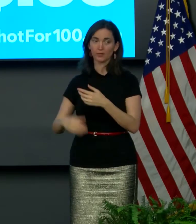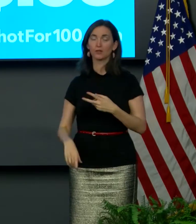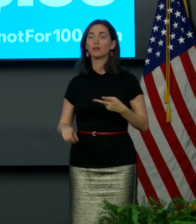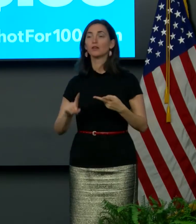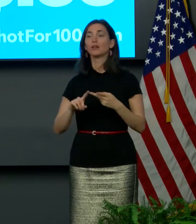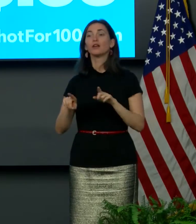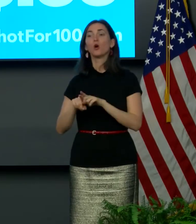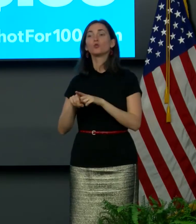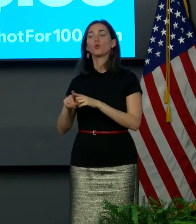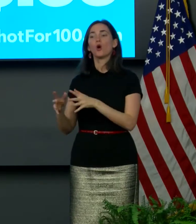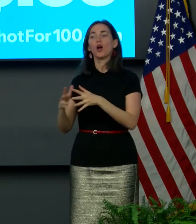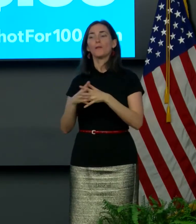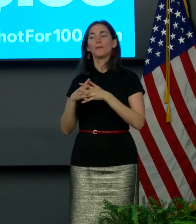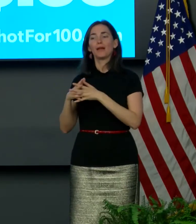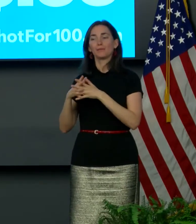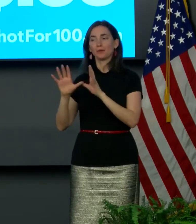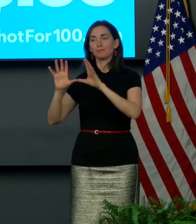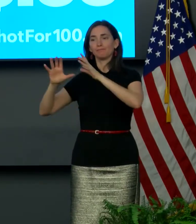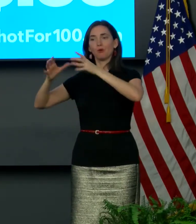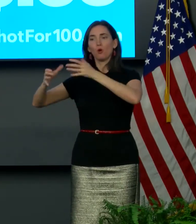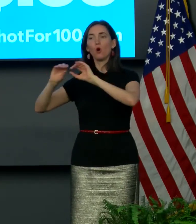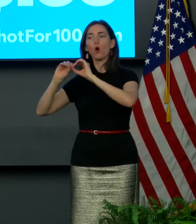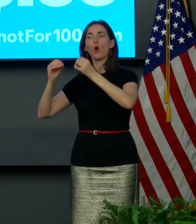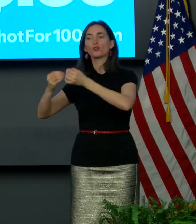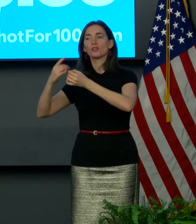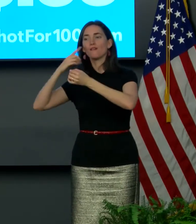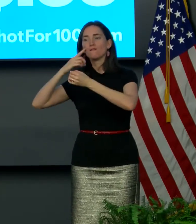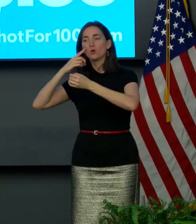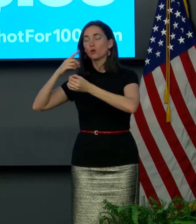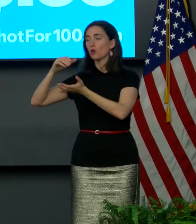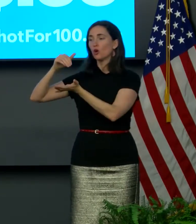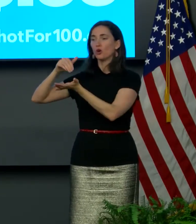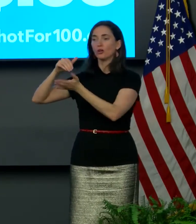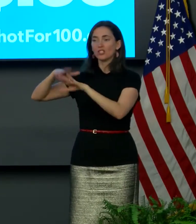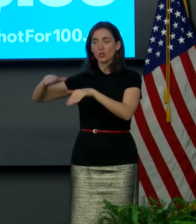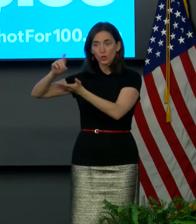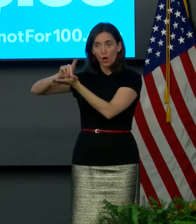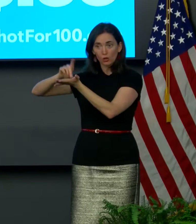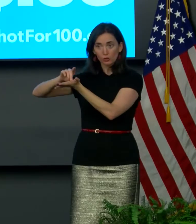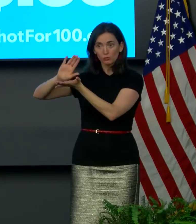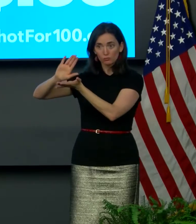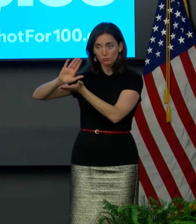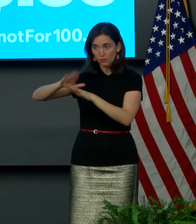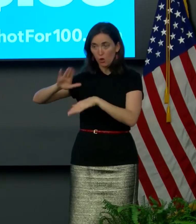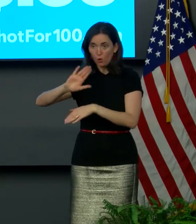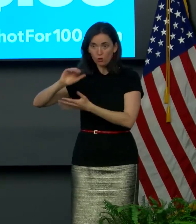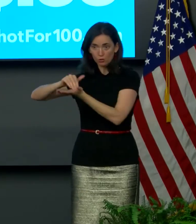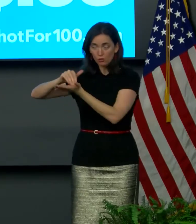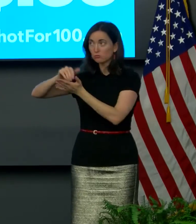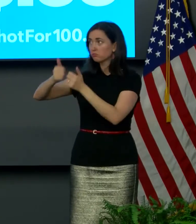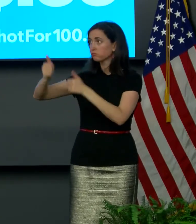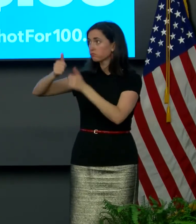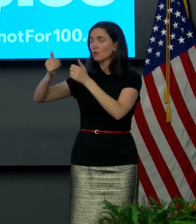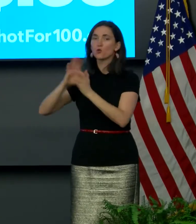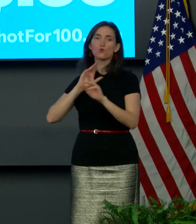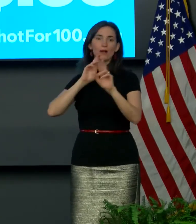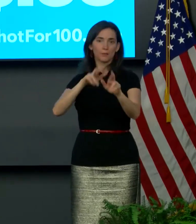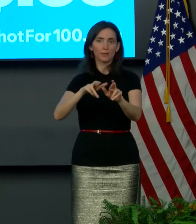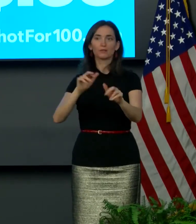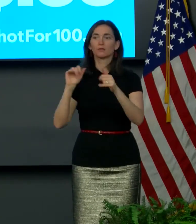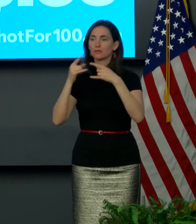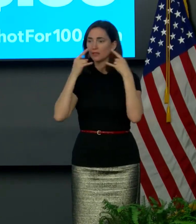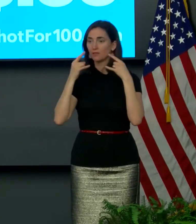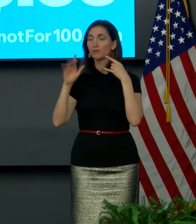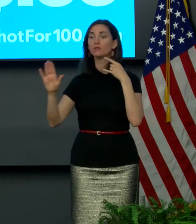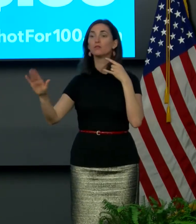of Pediatrics. Simply put, we cannot keep our schools open or our kids safe today without